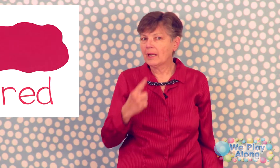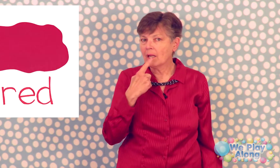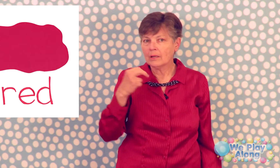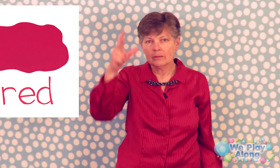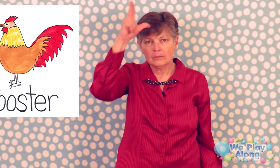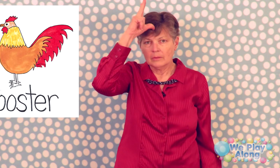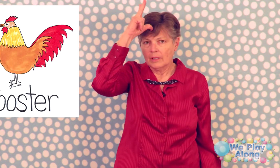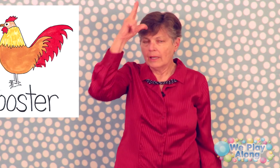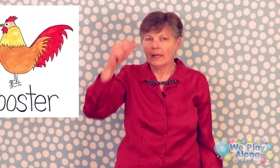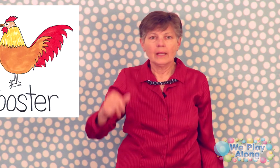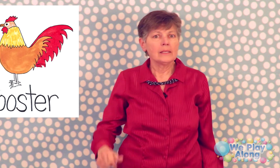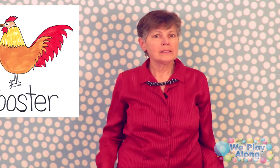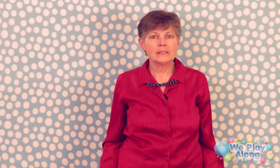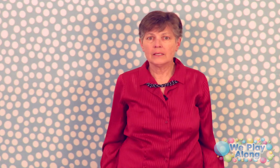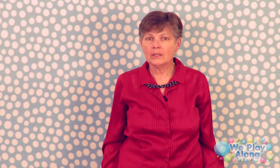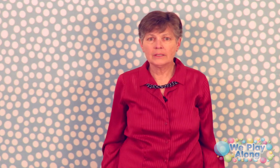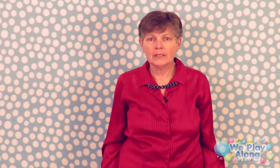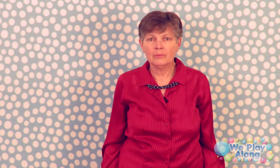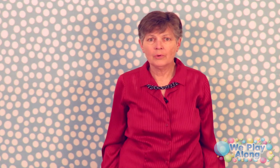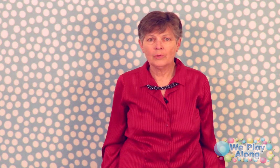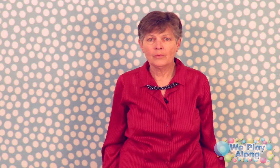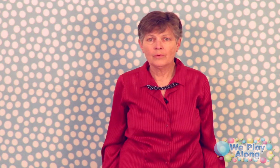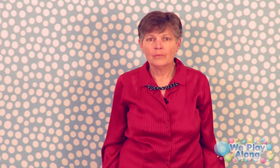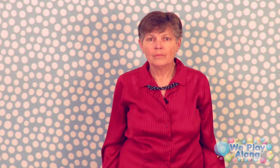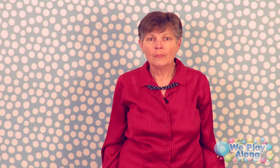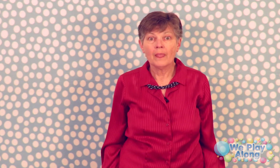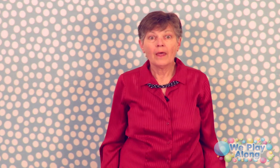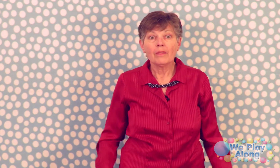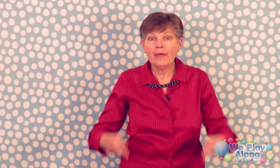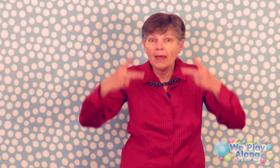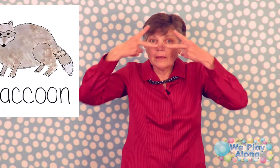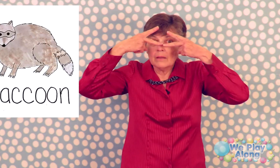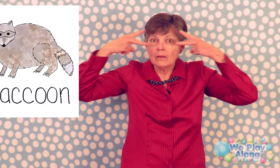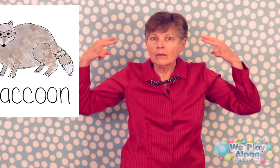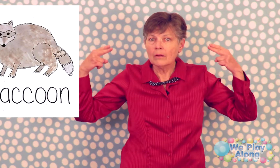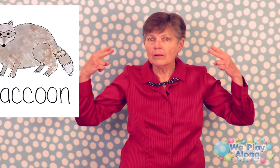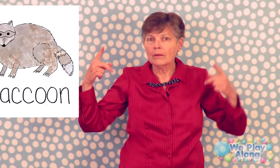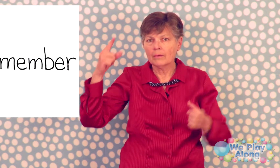but still didn't move. Then